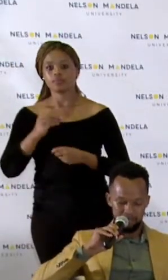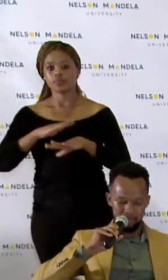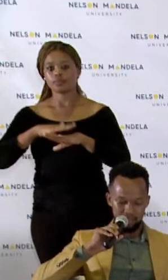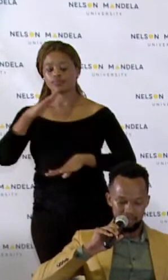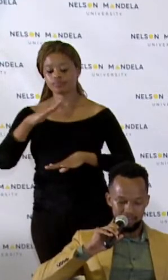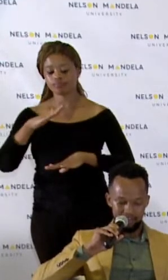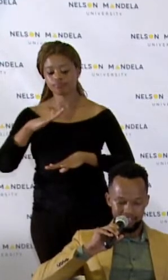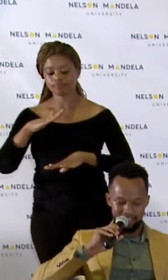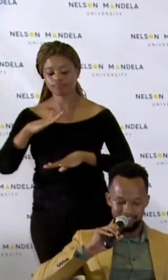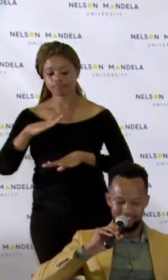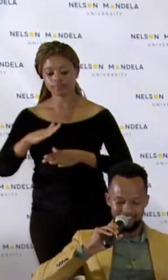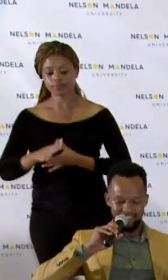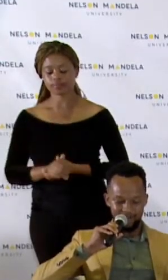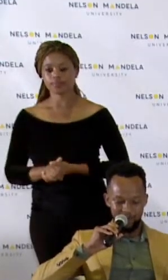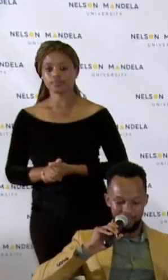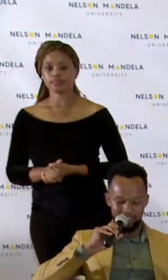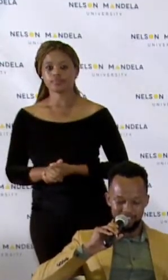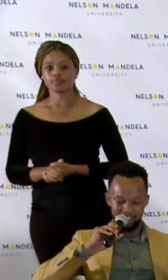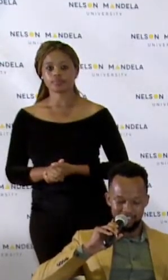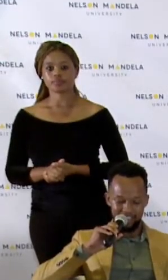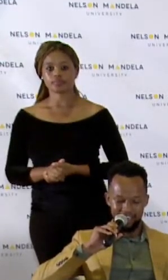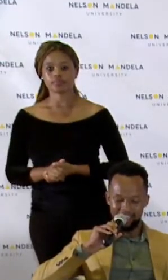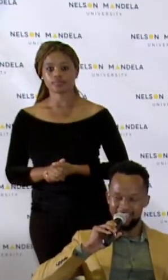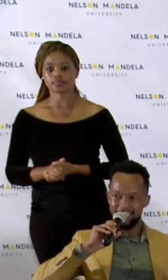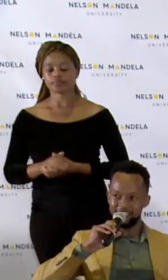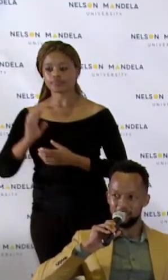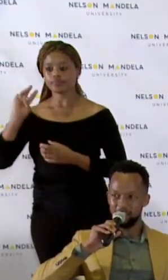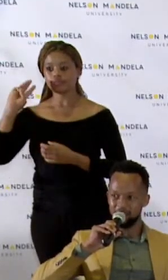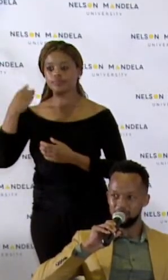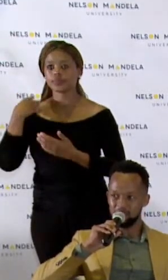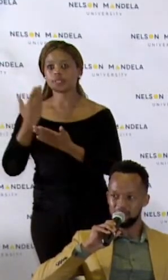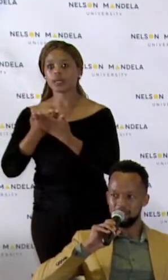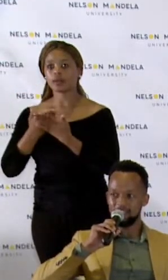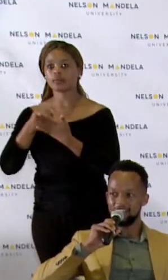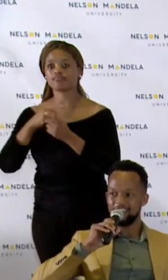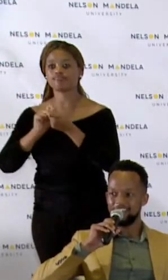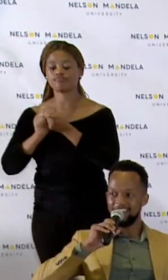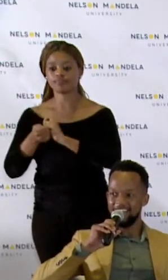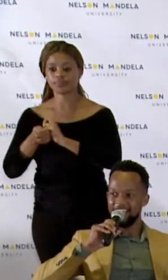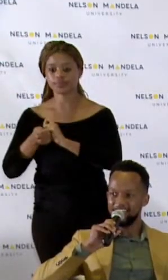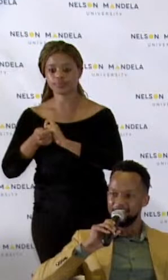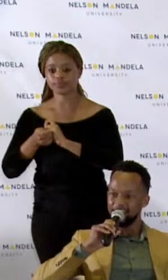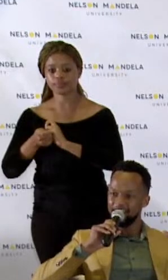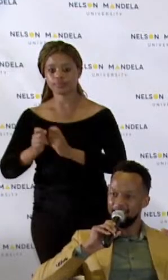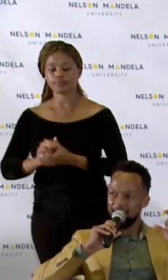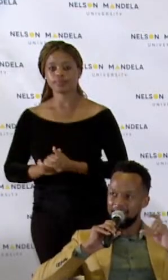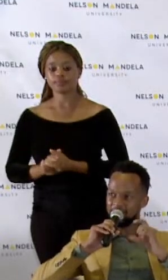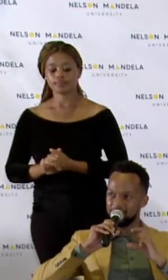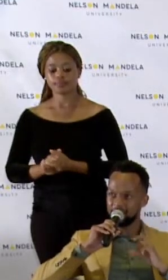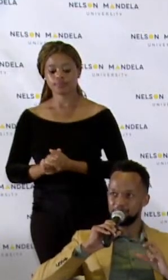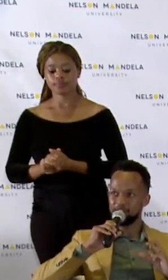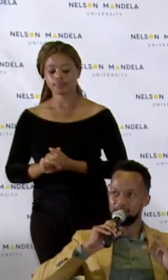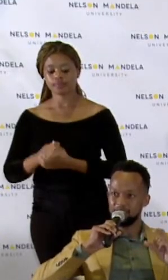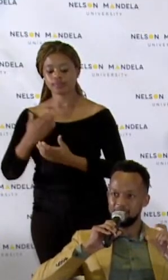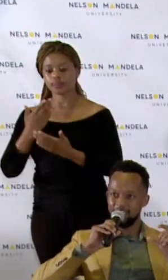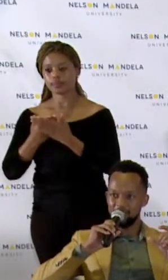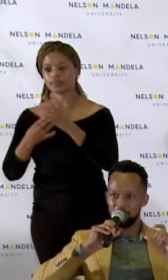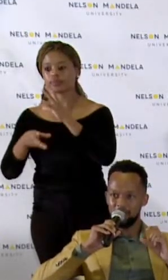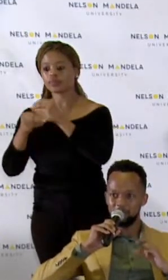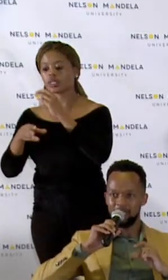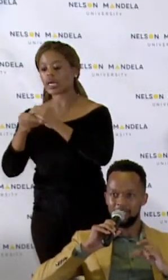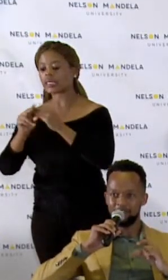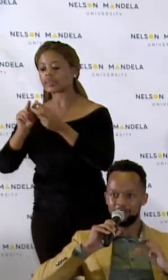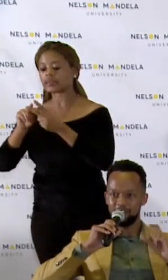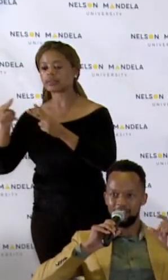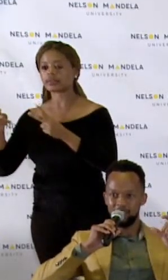ever, right, was, "Can I change?" And then they added the different things. Can